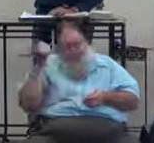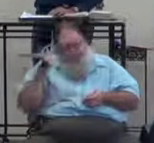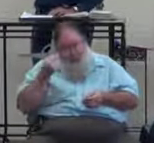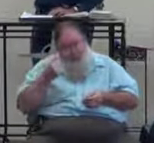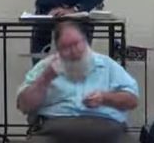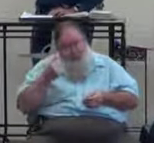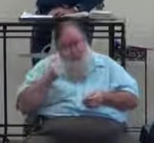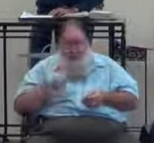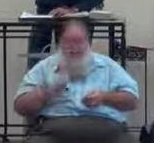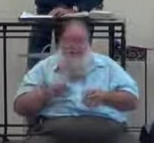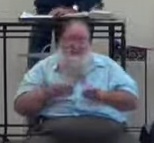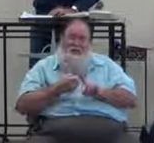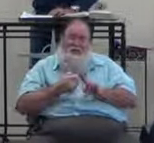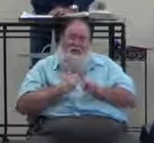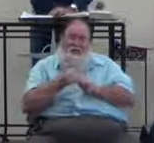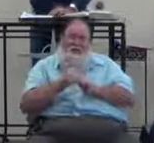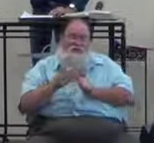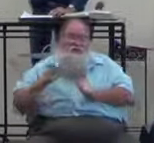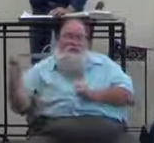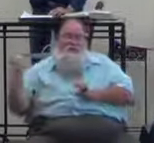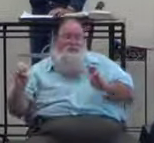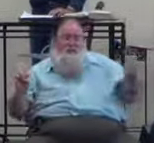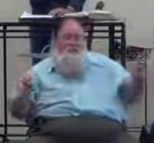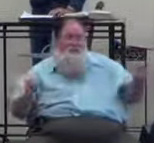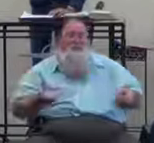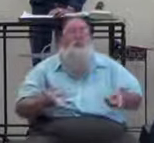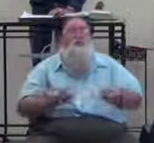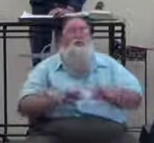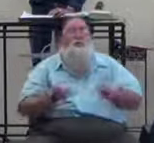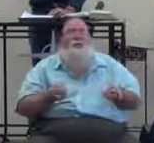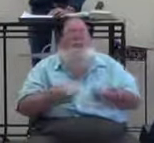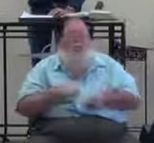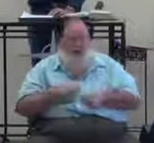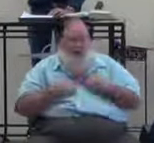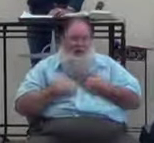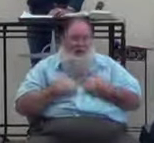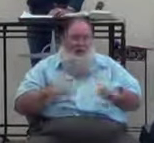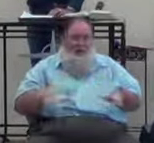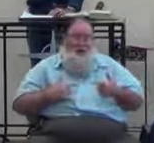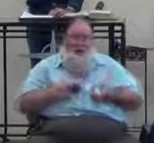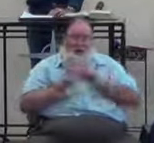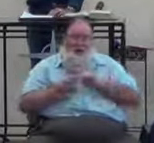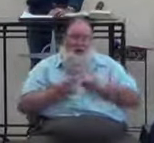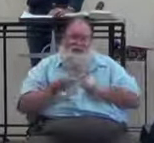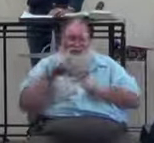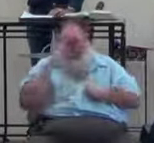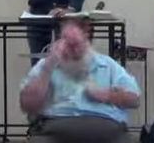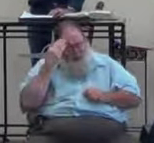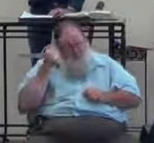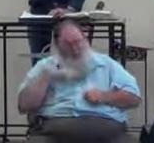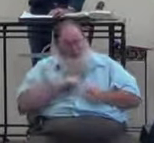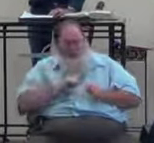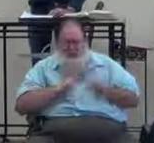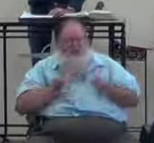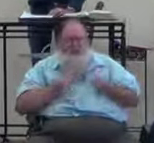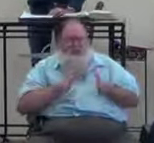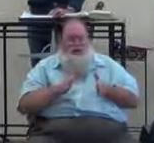But when we get a life change, God knows us in a different light, in a different